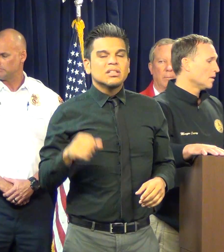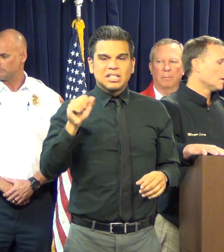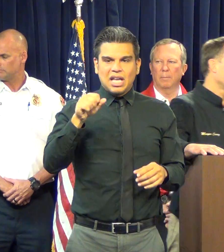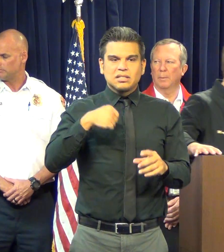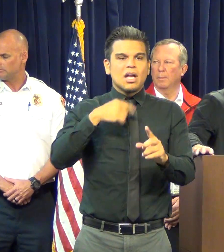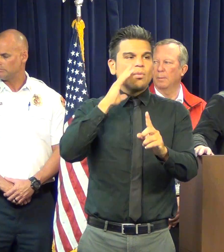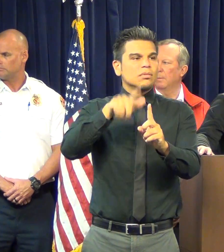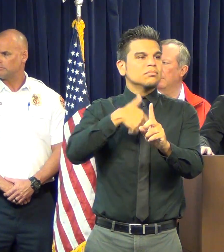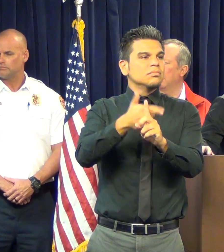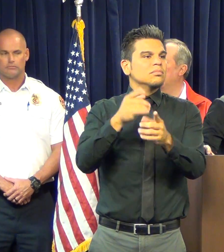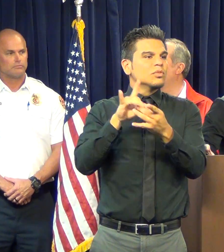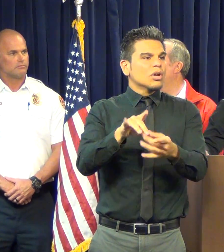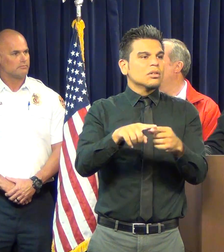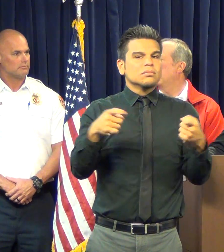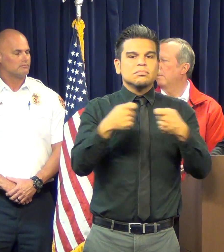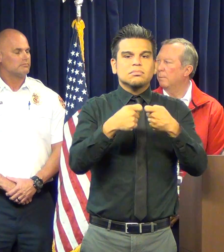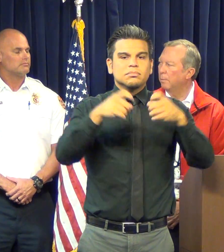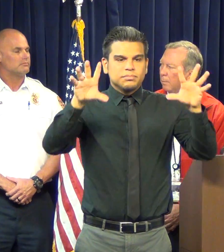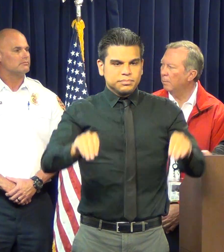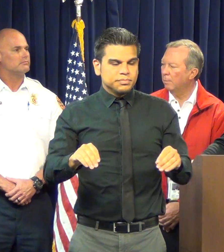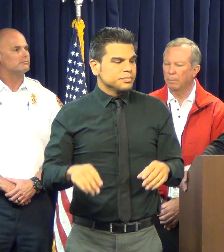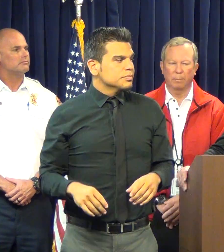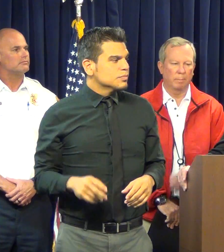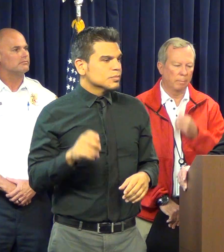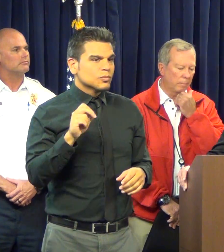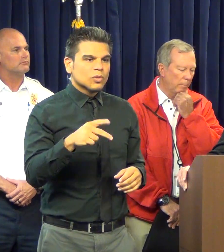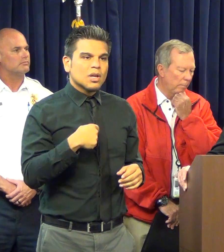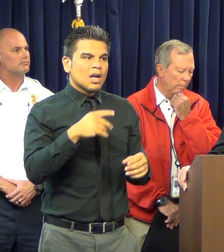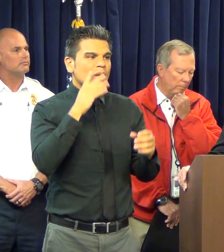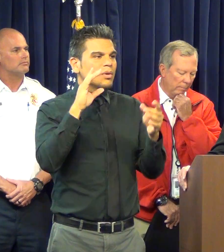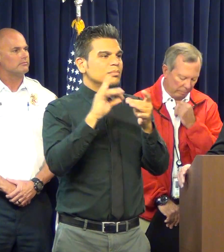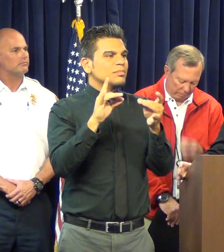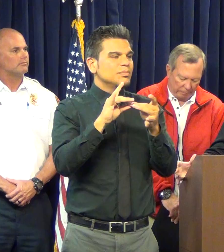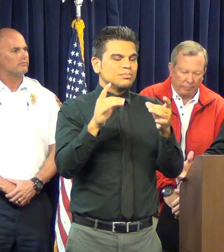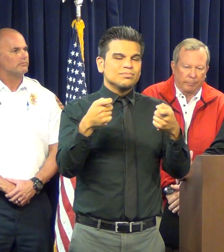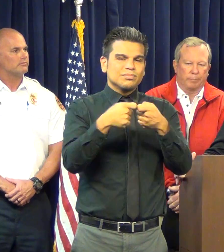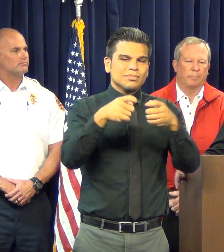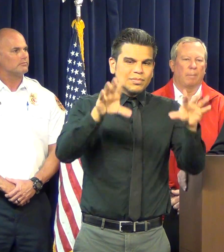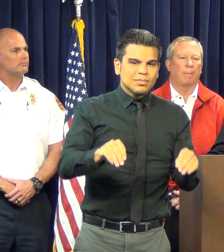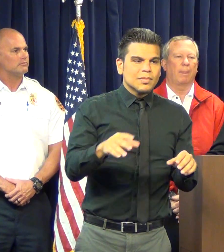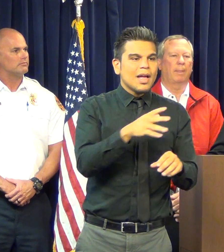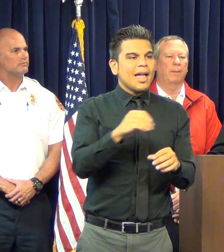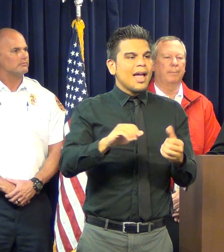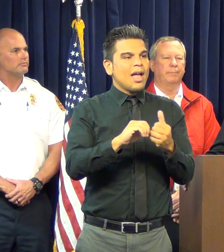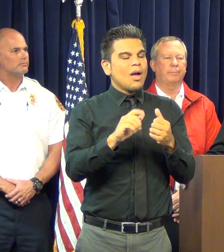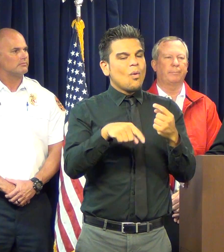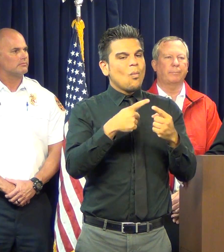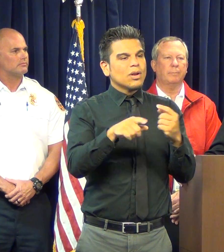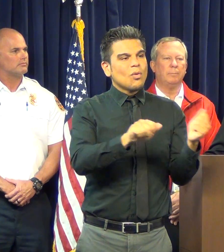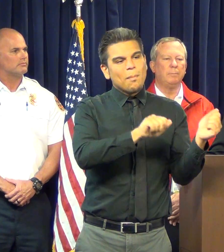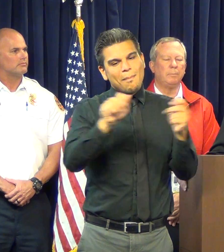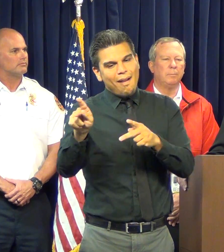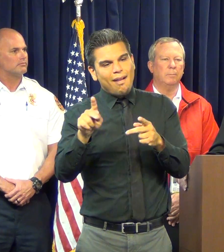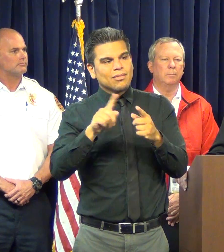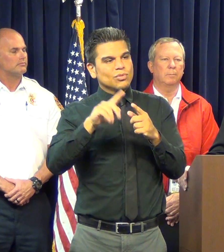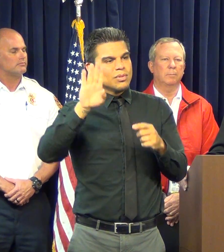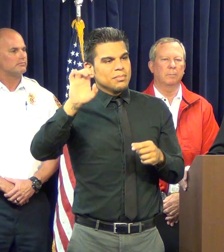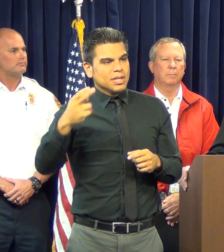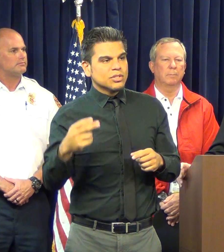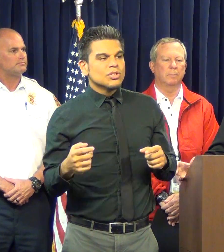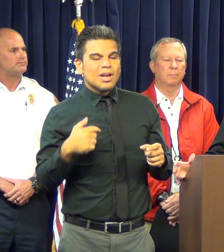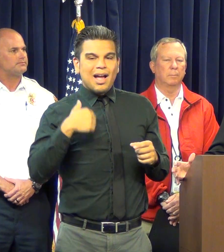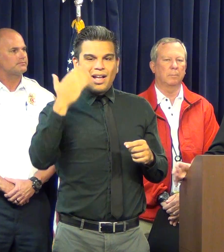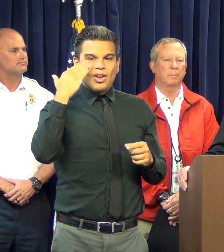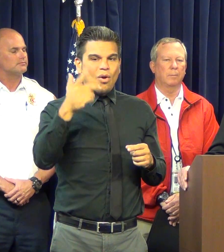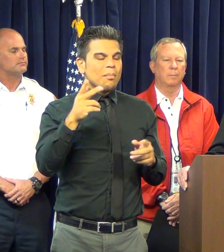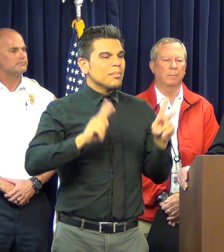speak to the power outages, but yeah. Let me speak to a little bit to the reentry as well. Look, I understand wanting to get back to your home. I understand the discomfort